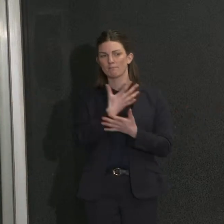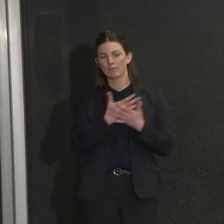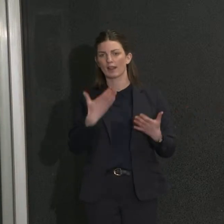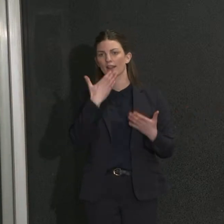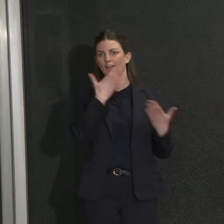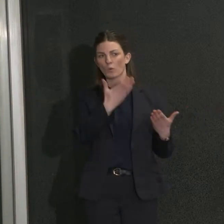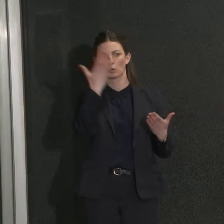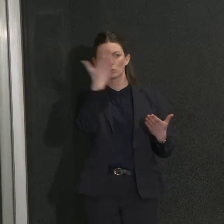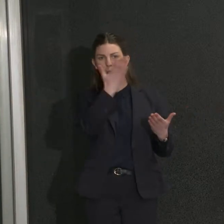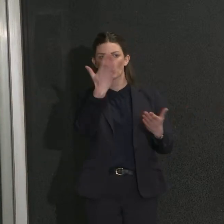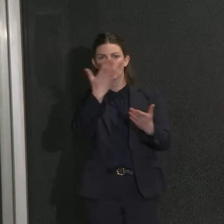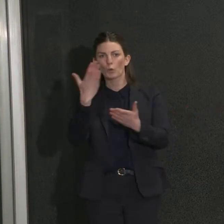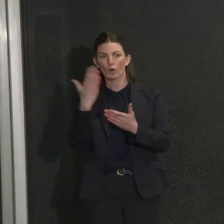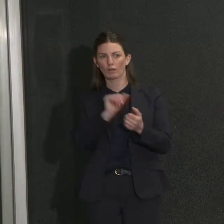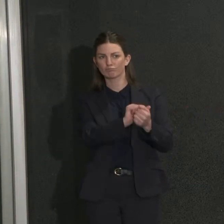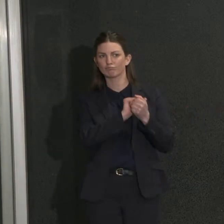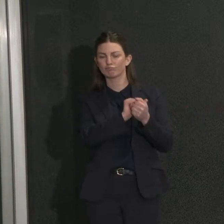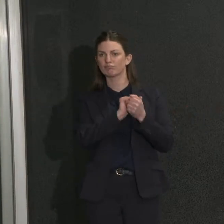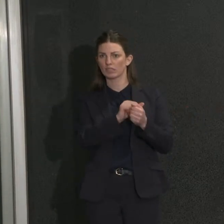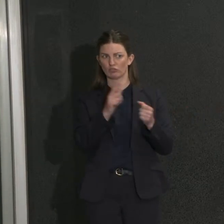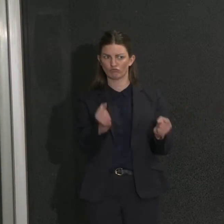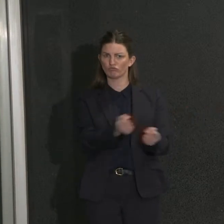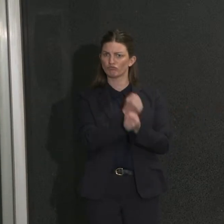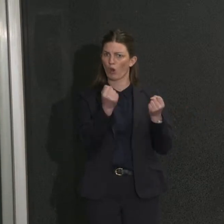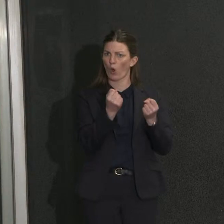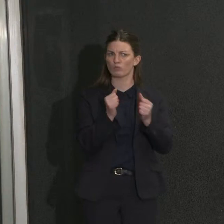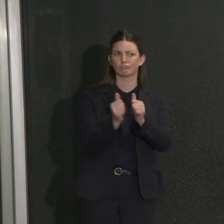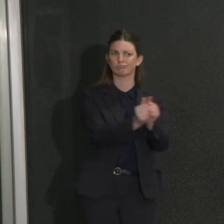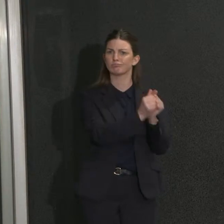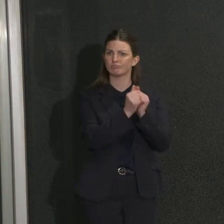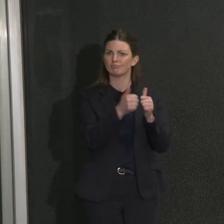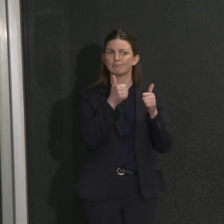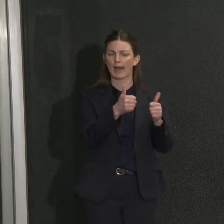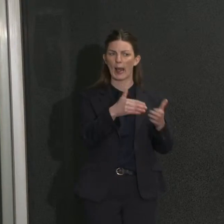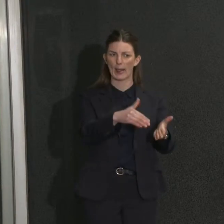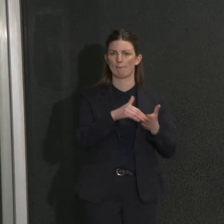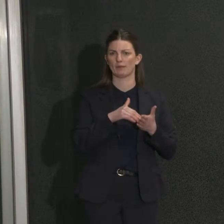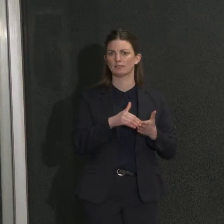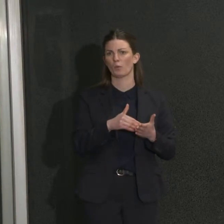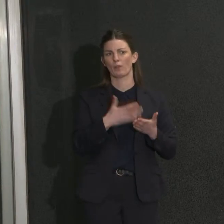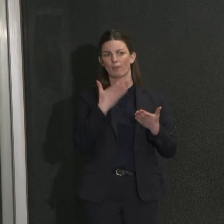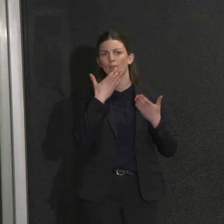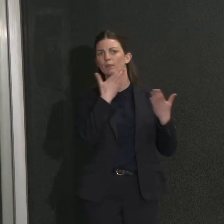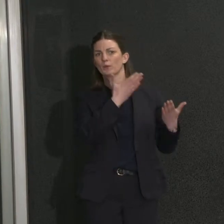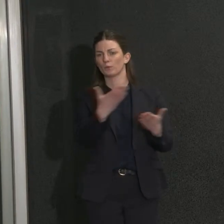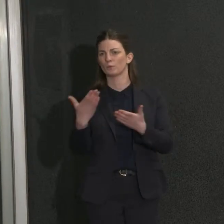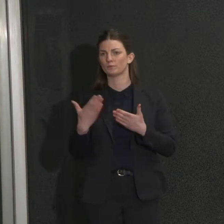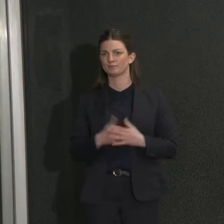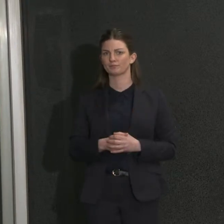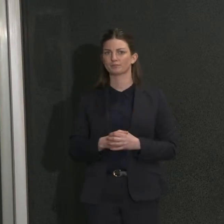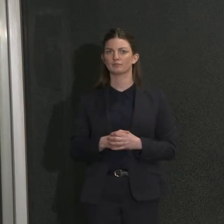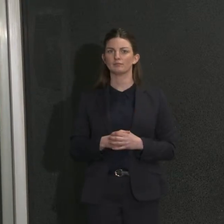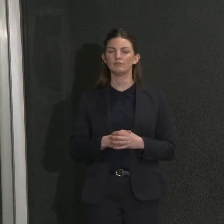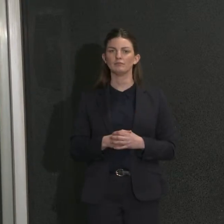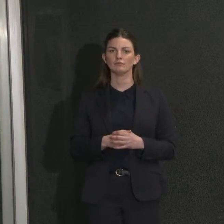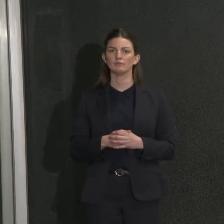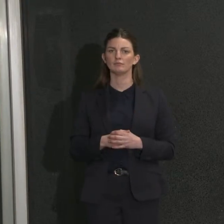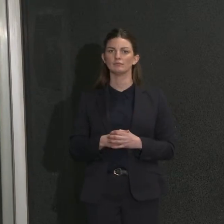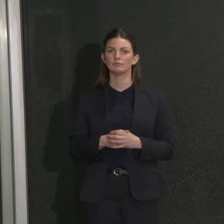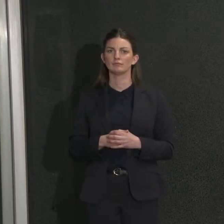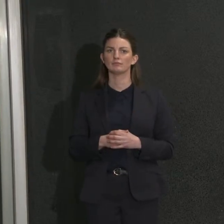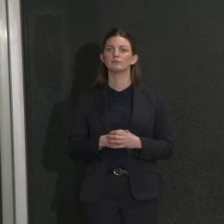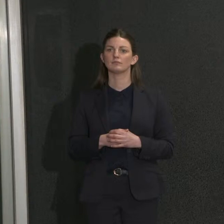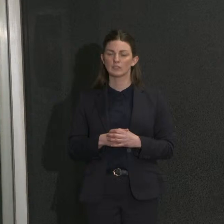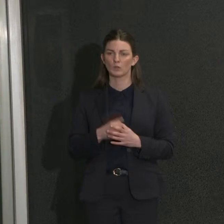those school communities in responding is what makes us able to get hold of this so very quickly. Finally, of the positive cases